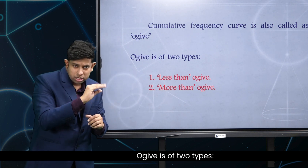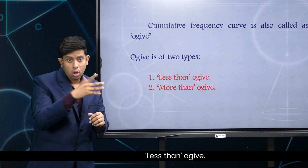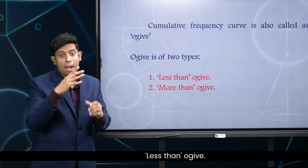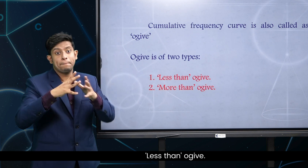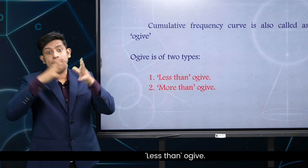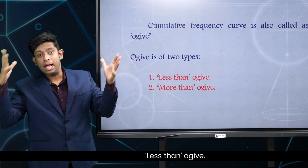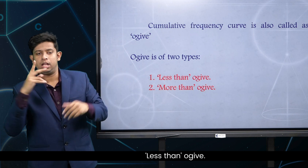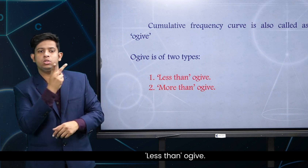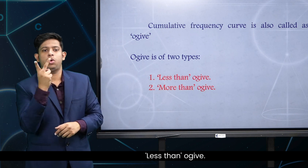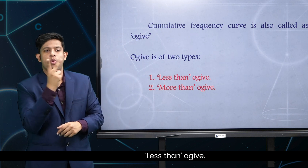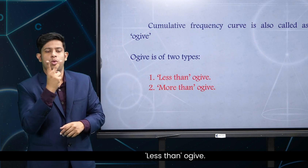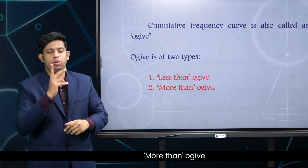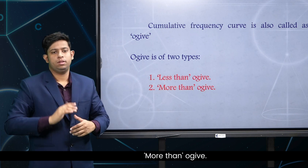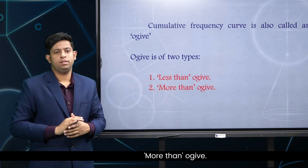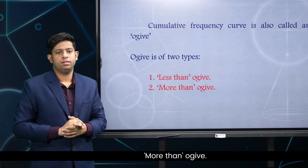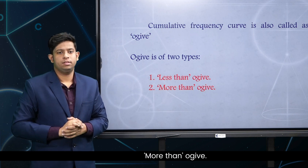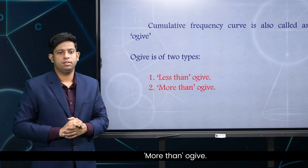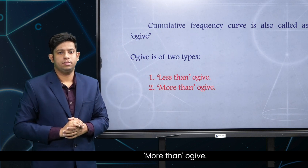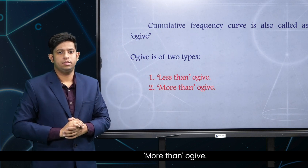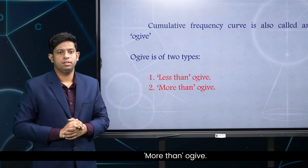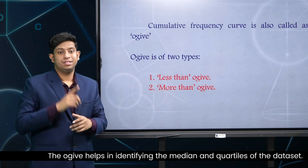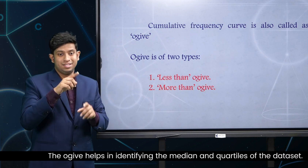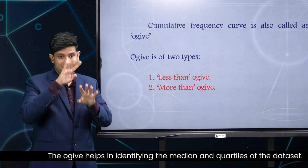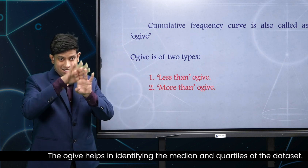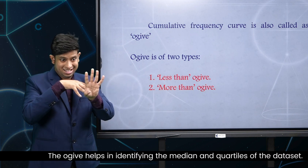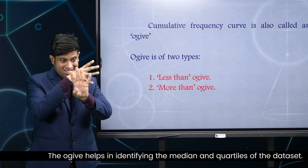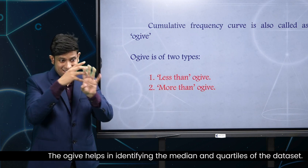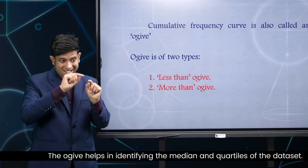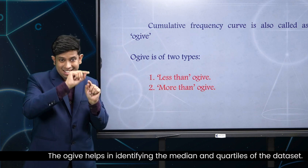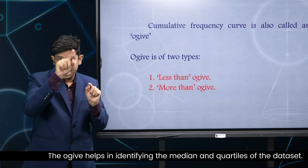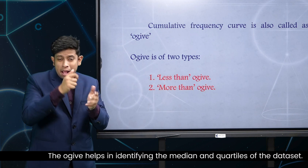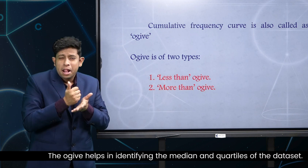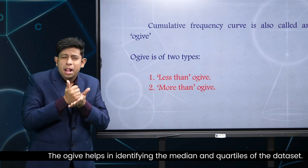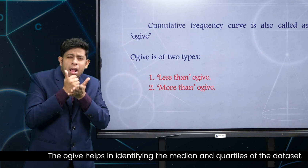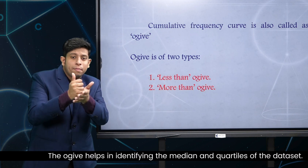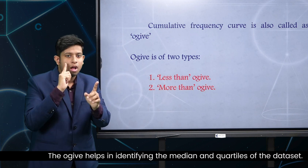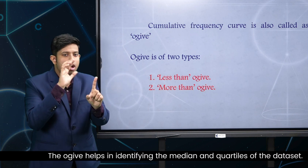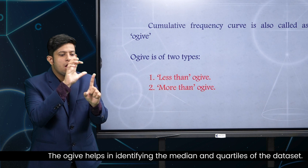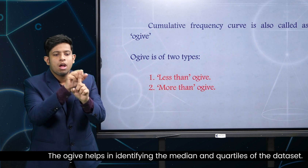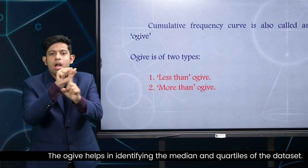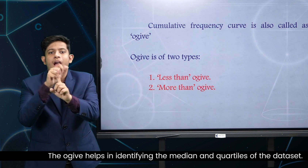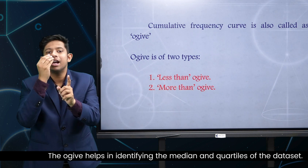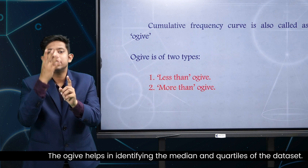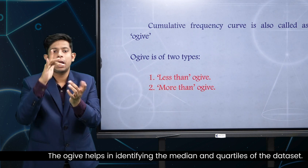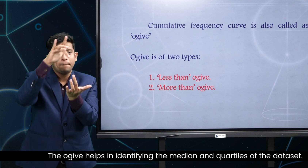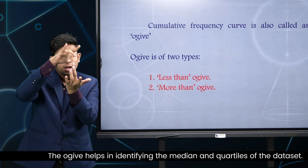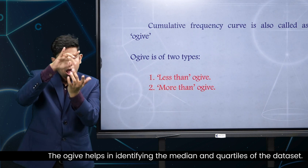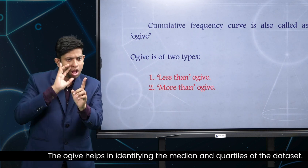less than ogive, more than ogive. The ogive helps in identifying the median and quartiles of the